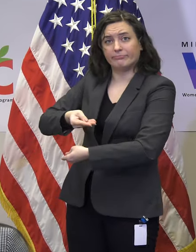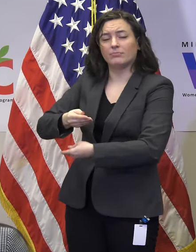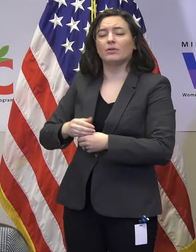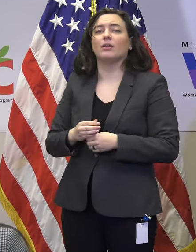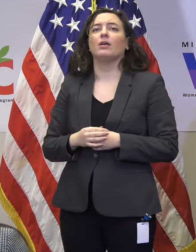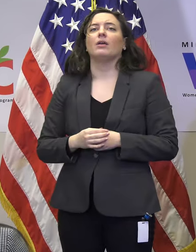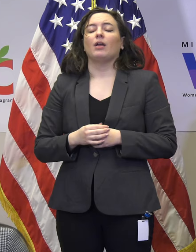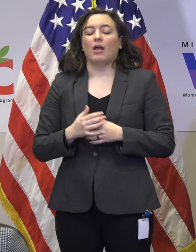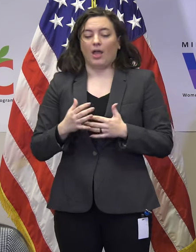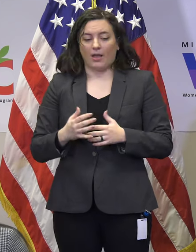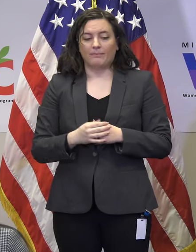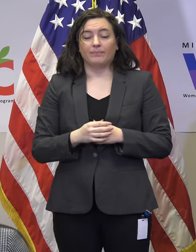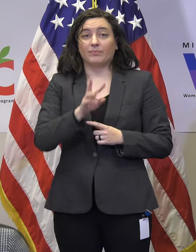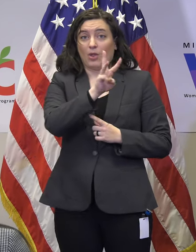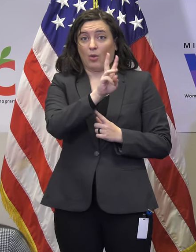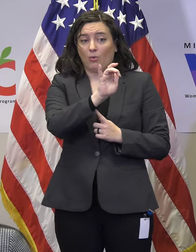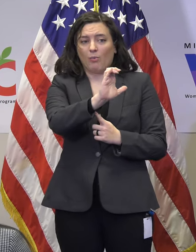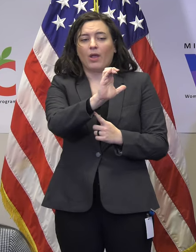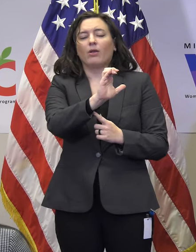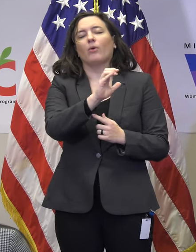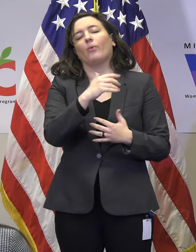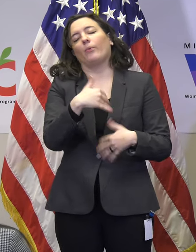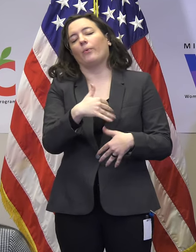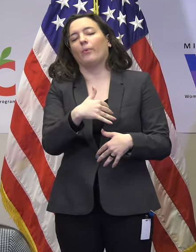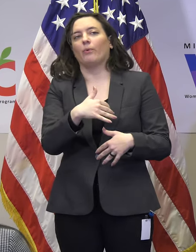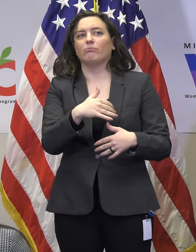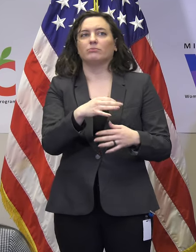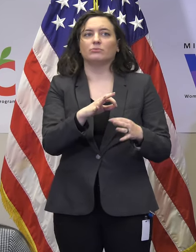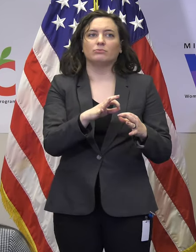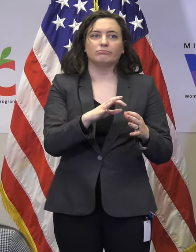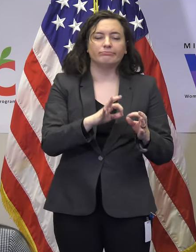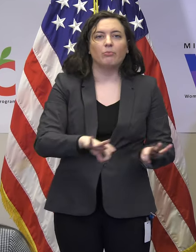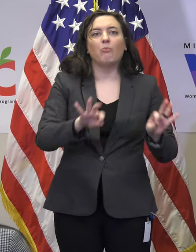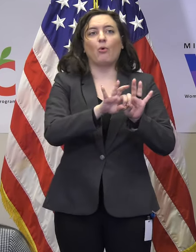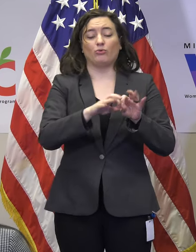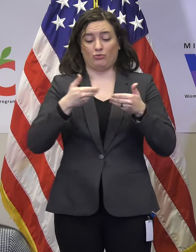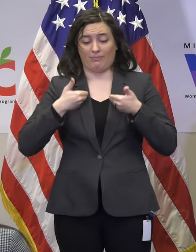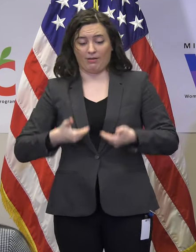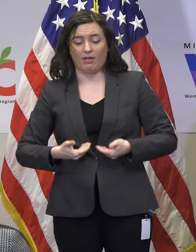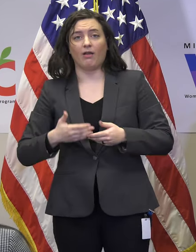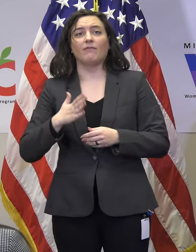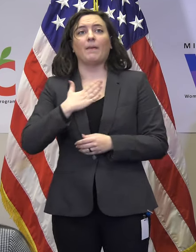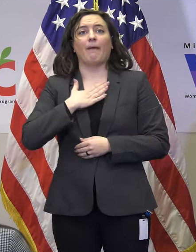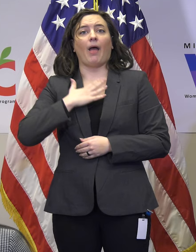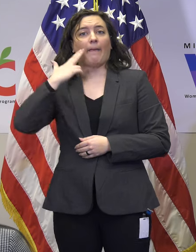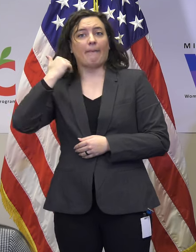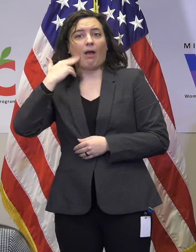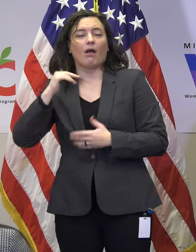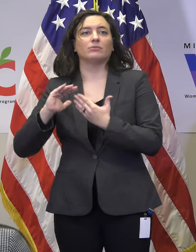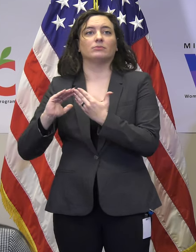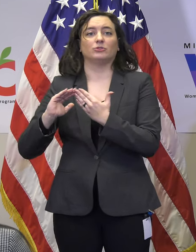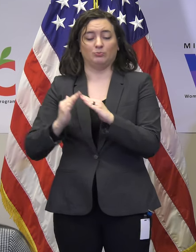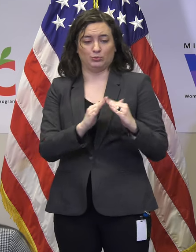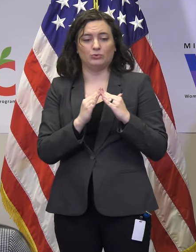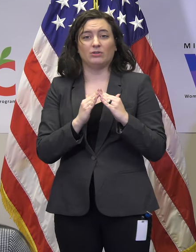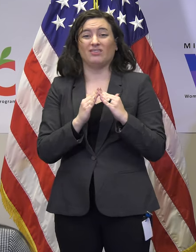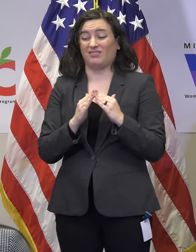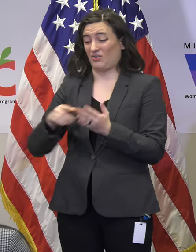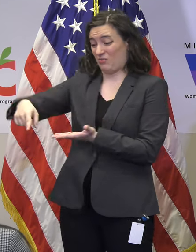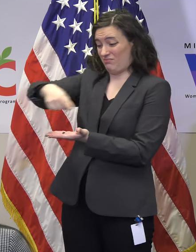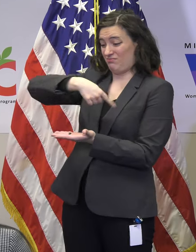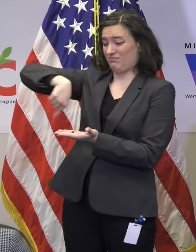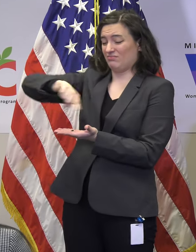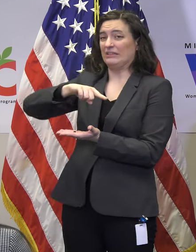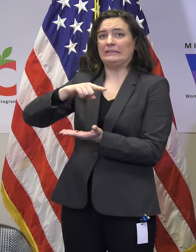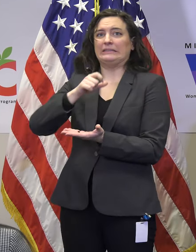WIC means a lot to me and my mom community because many of us don't know much about